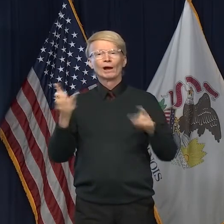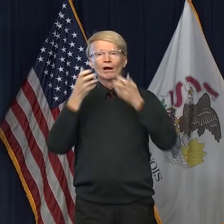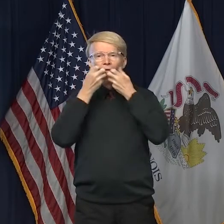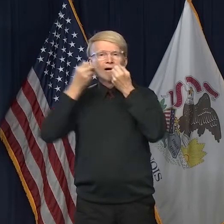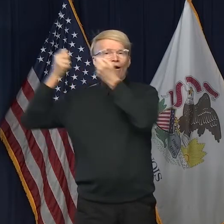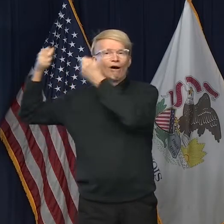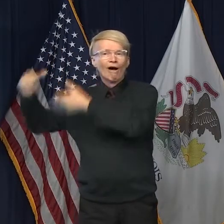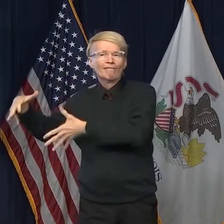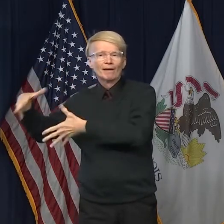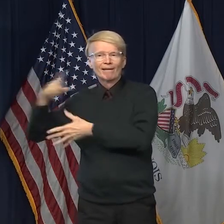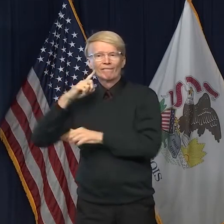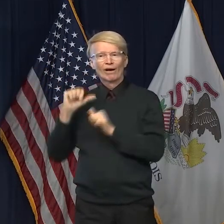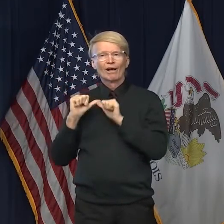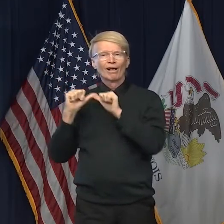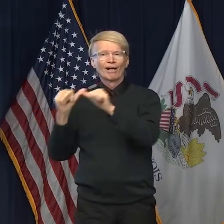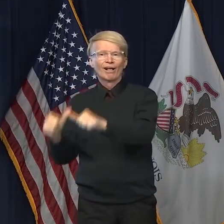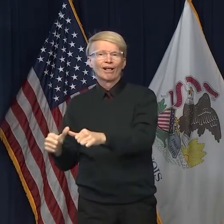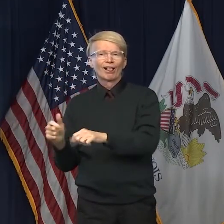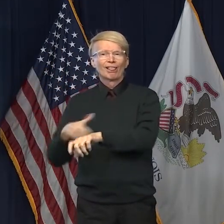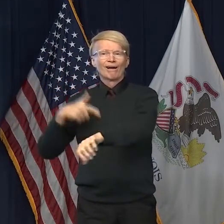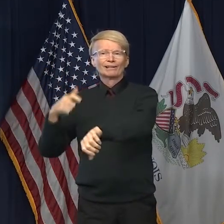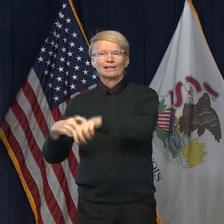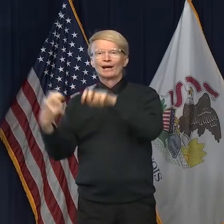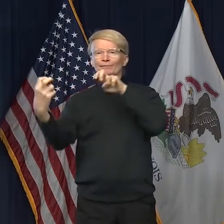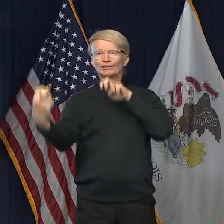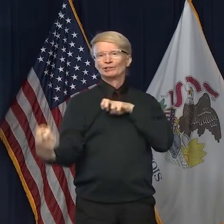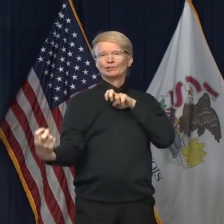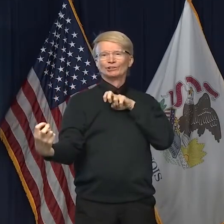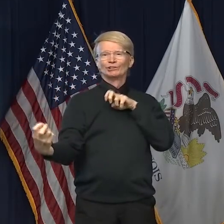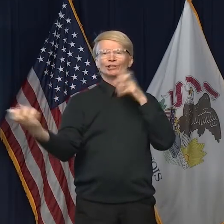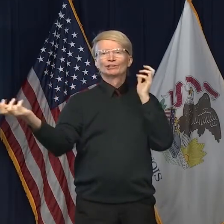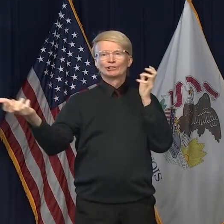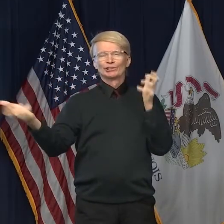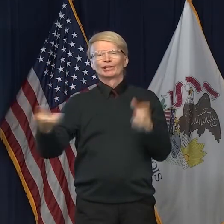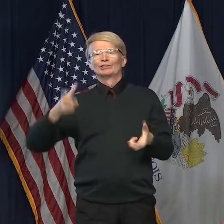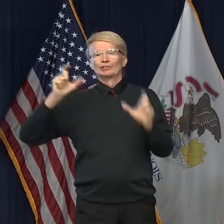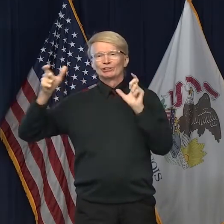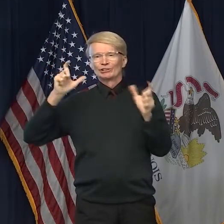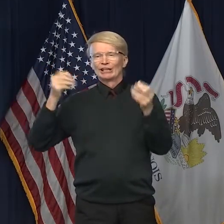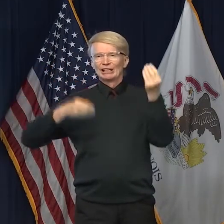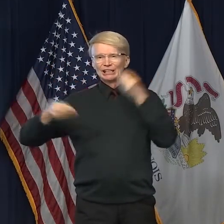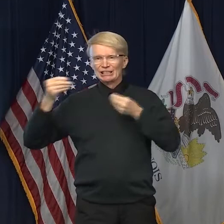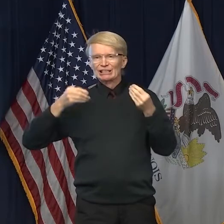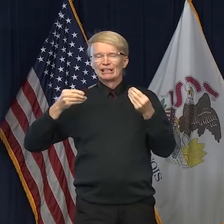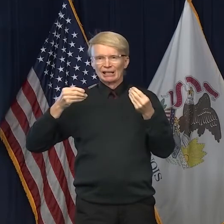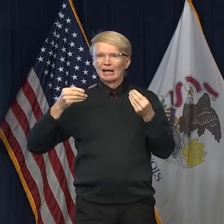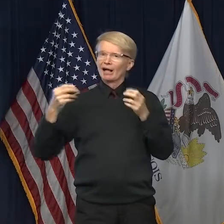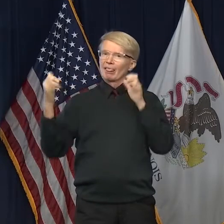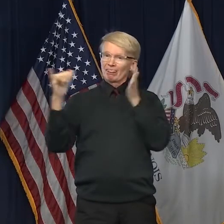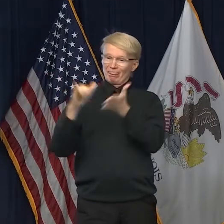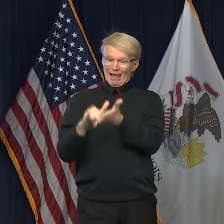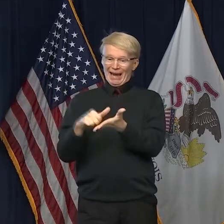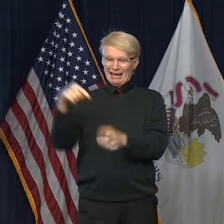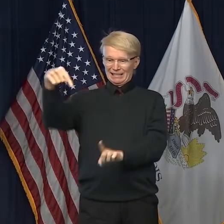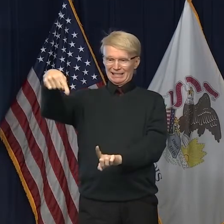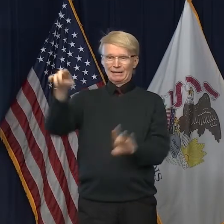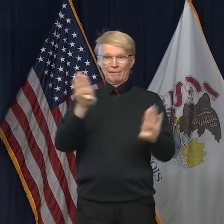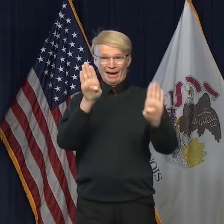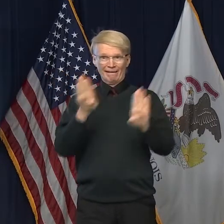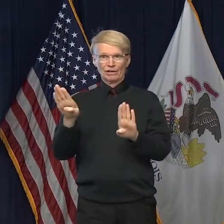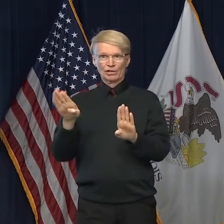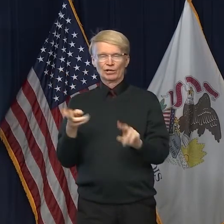masks for an extended period of time, sit across from one another, eating and drinking, and that's exactly